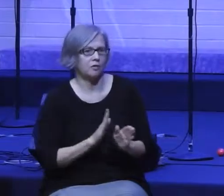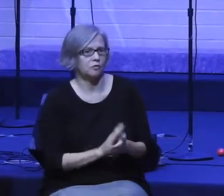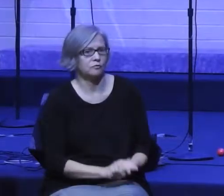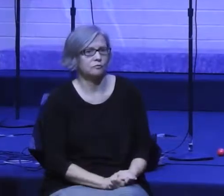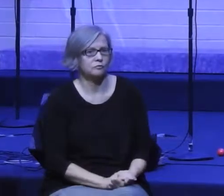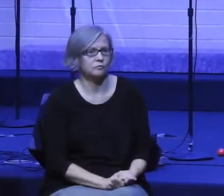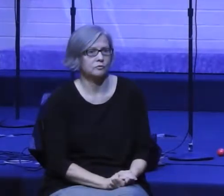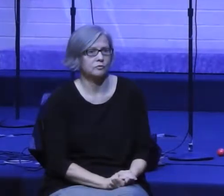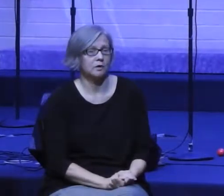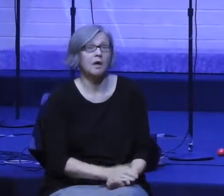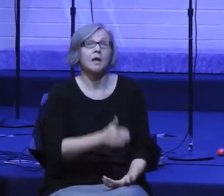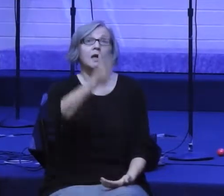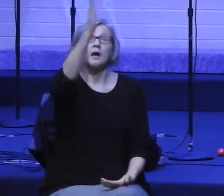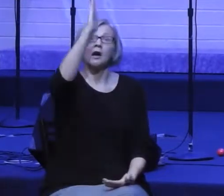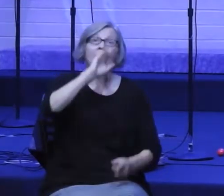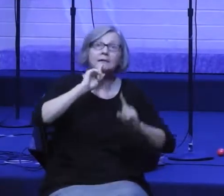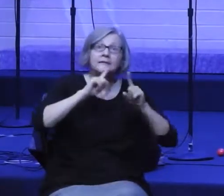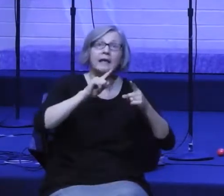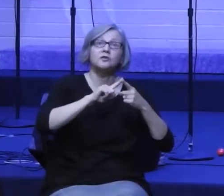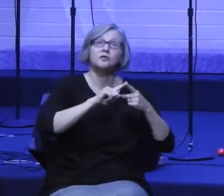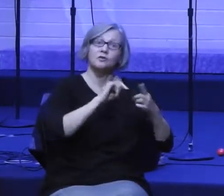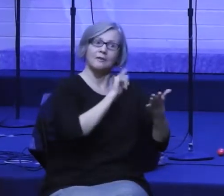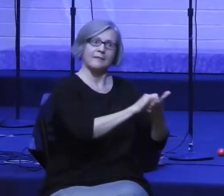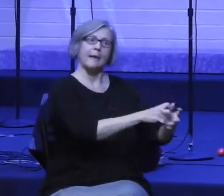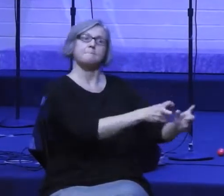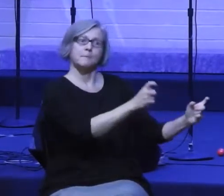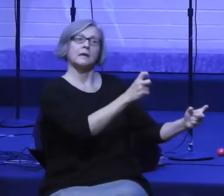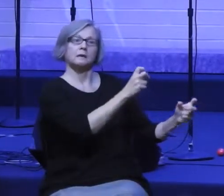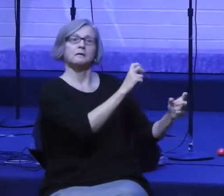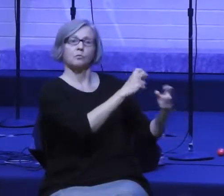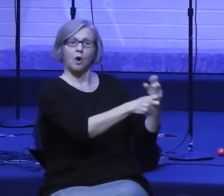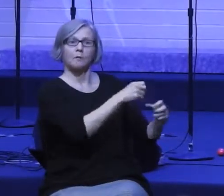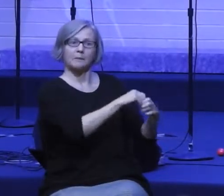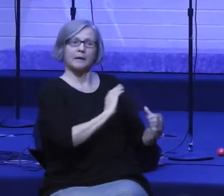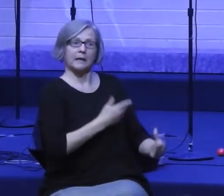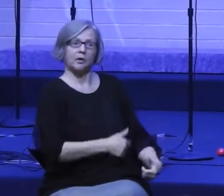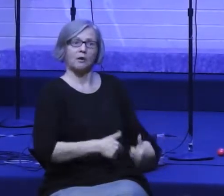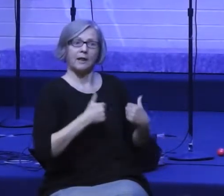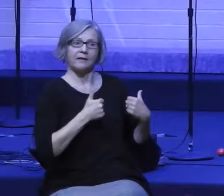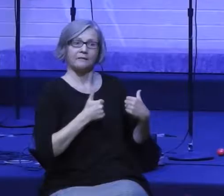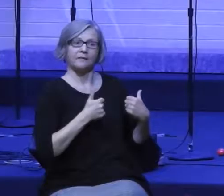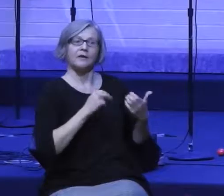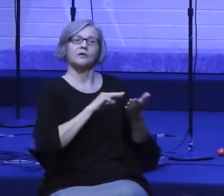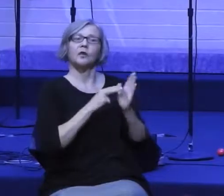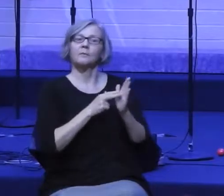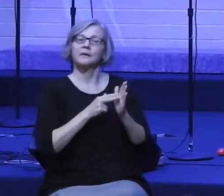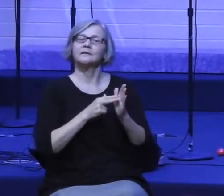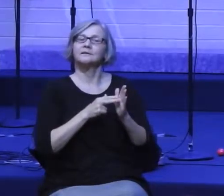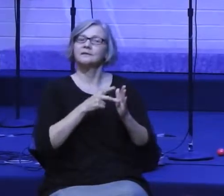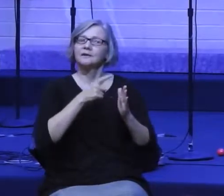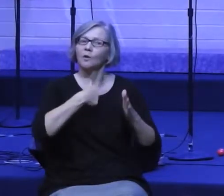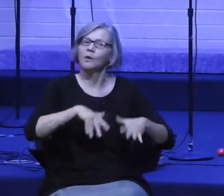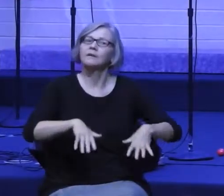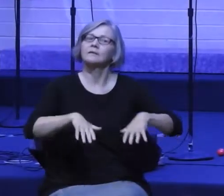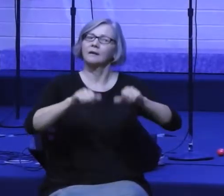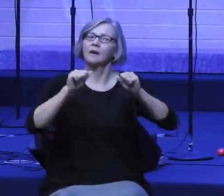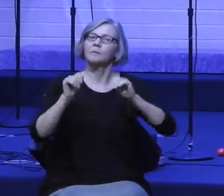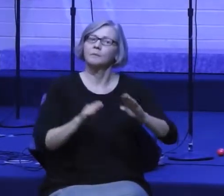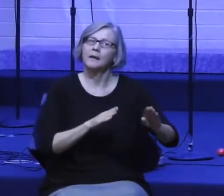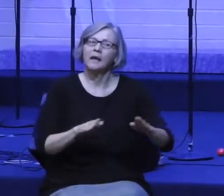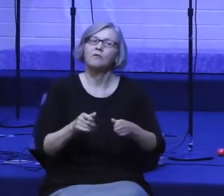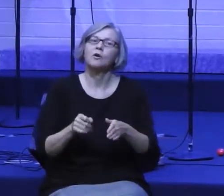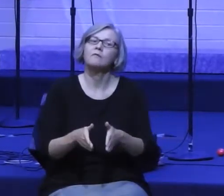when God is clearly the solution, then prayer is clearly our